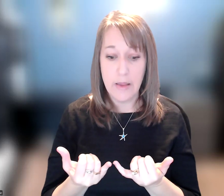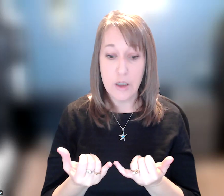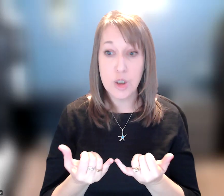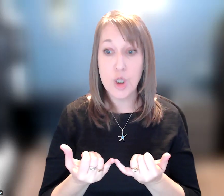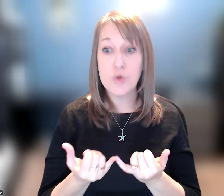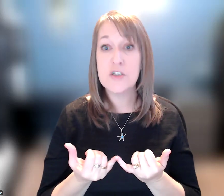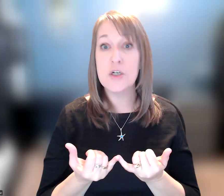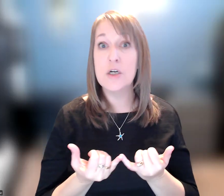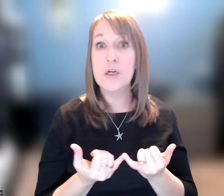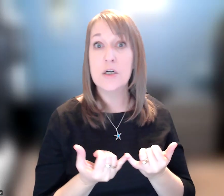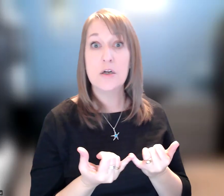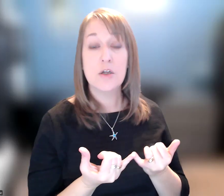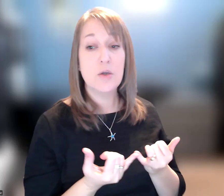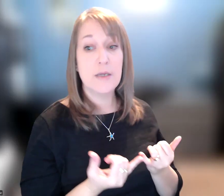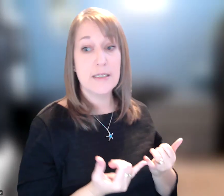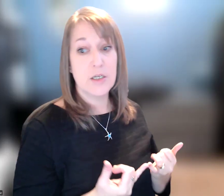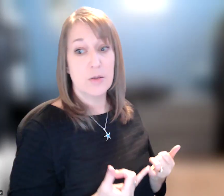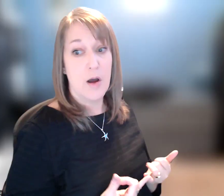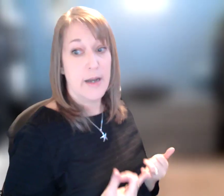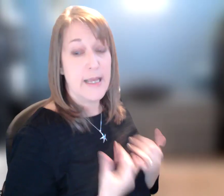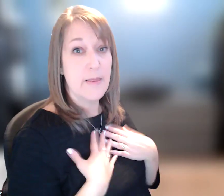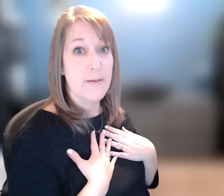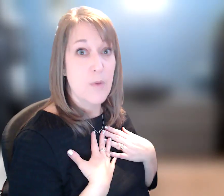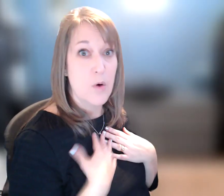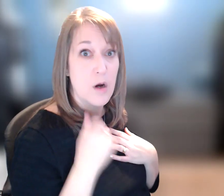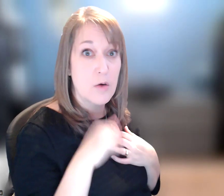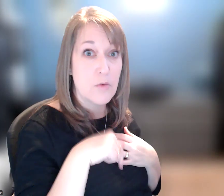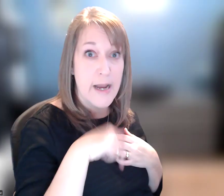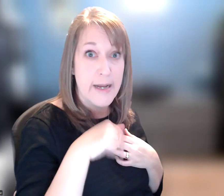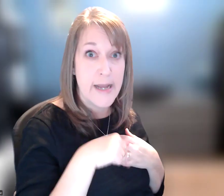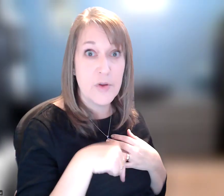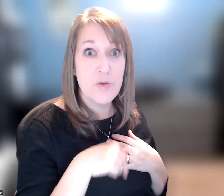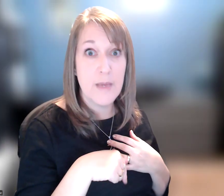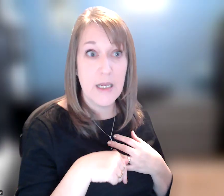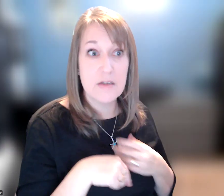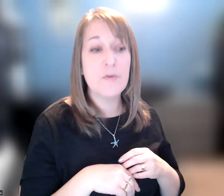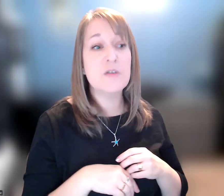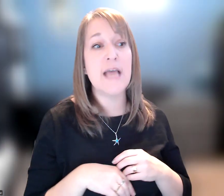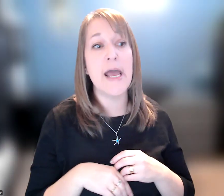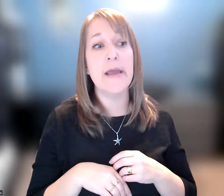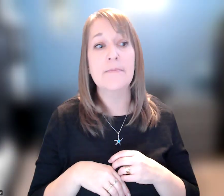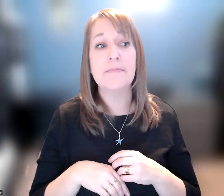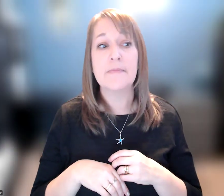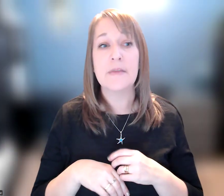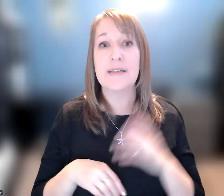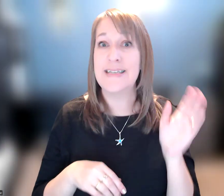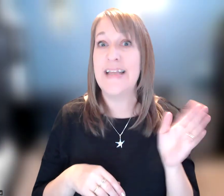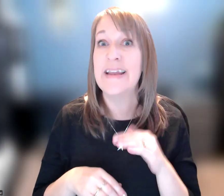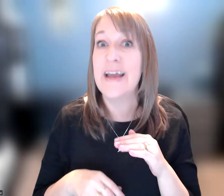the closer you get to your body, the more right now you mean. So if you say, because today and now are